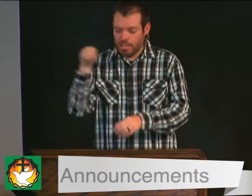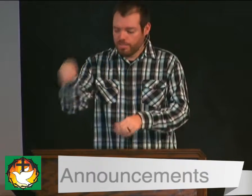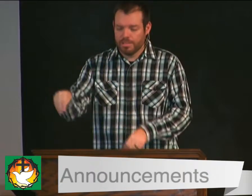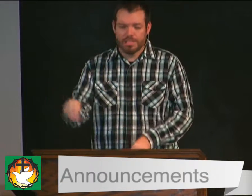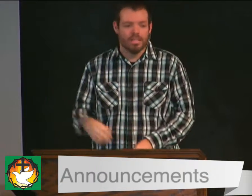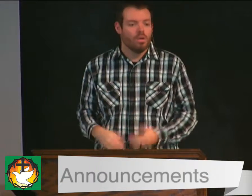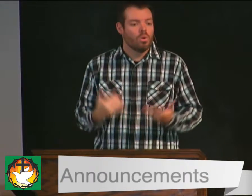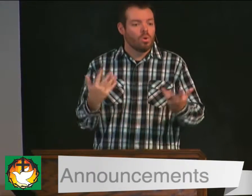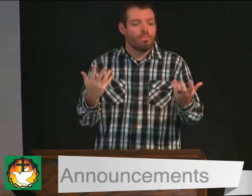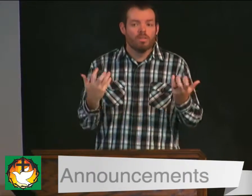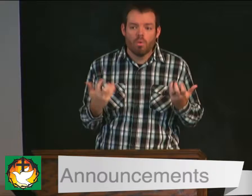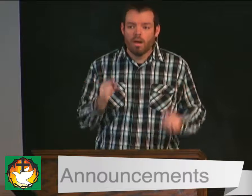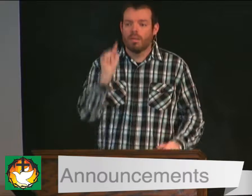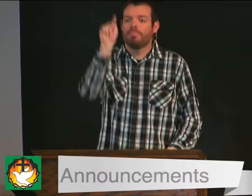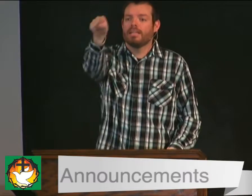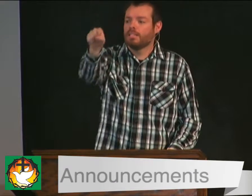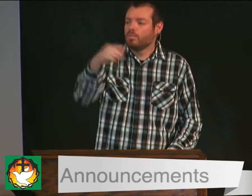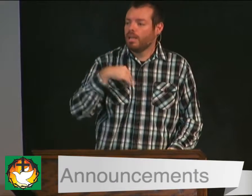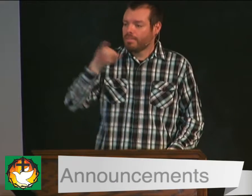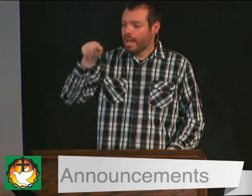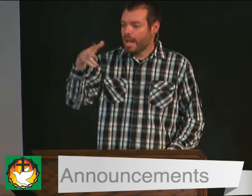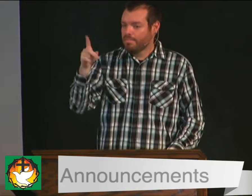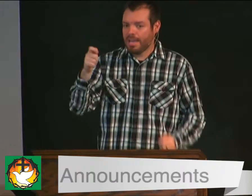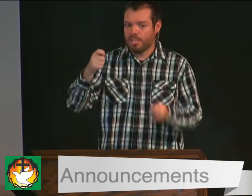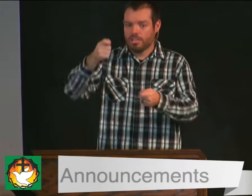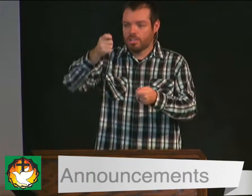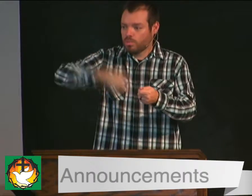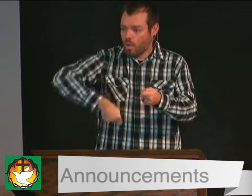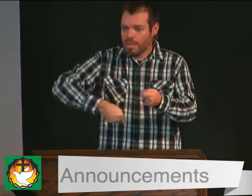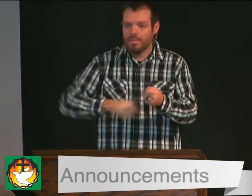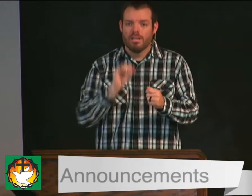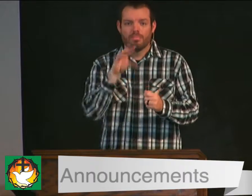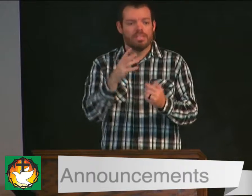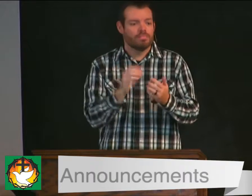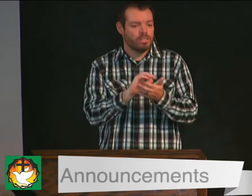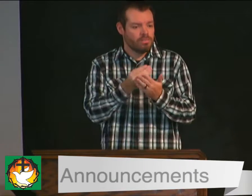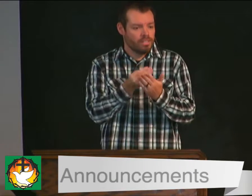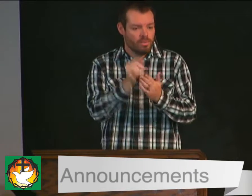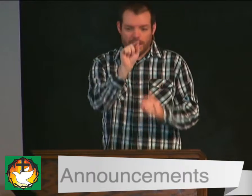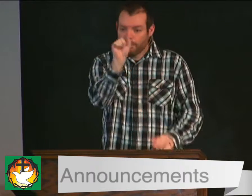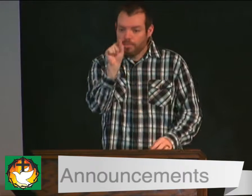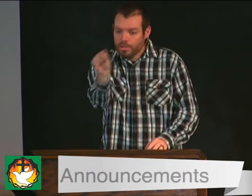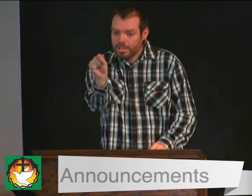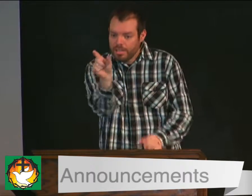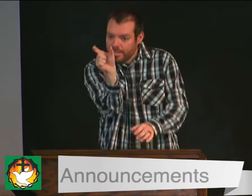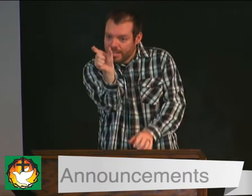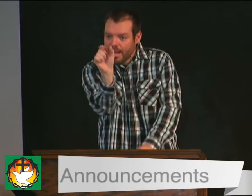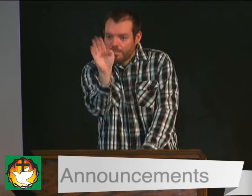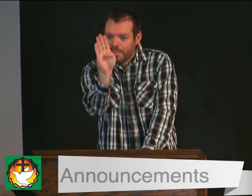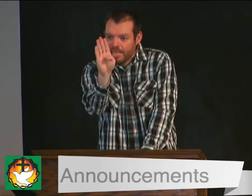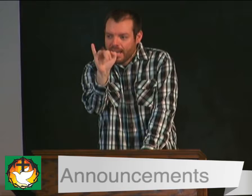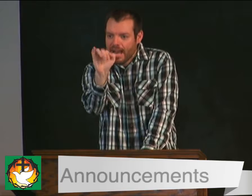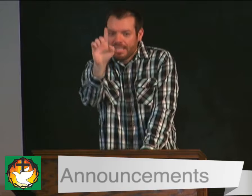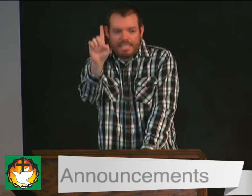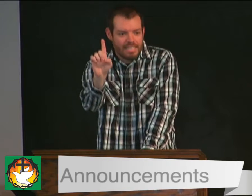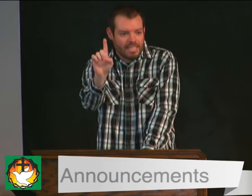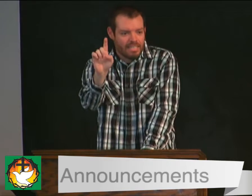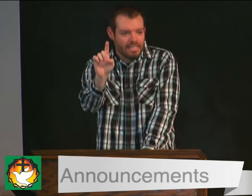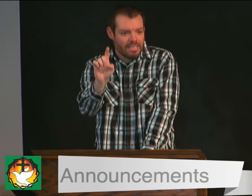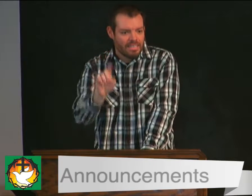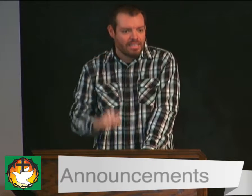your cash put in, or if you want, back there we have the iPad. You can swipe, put as much money you want, and put